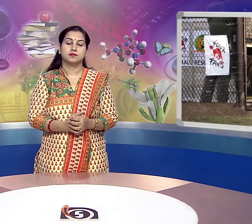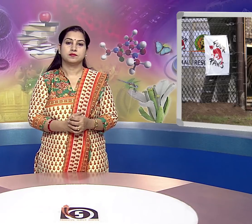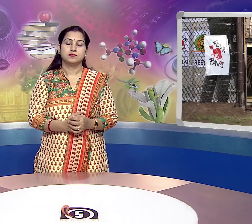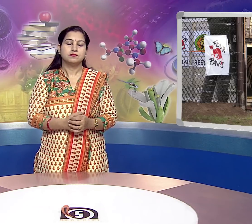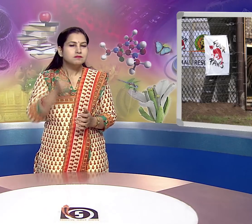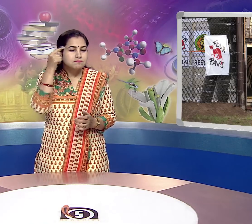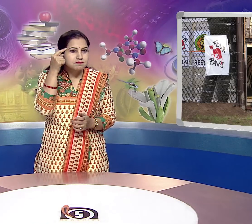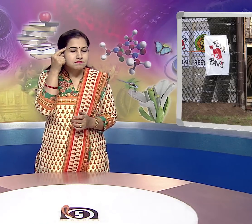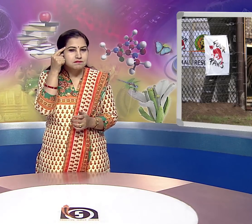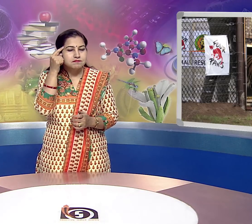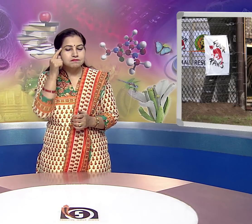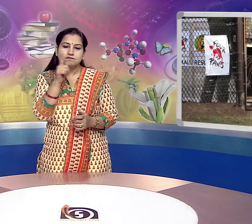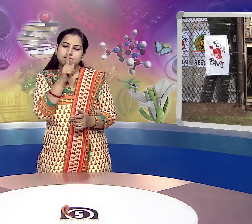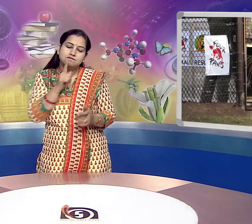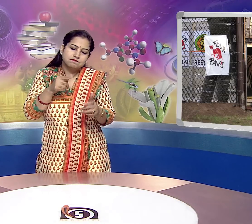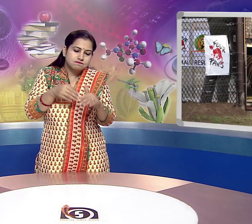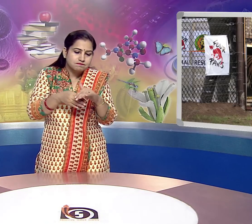So he comes out